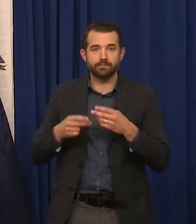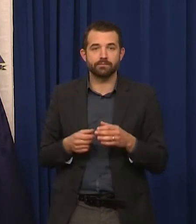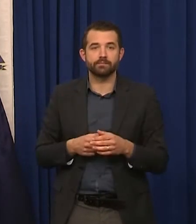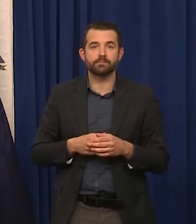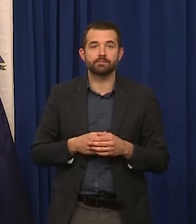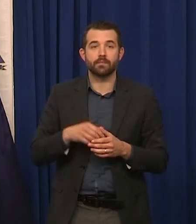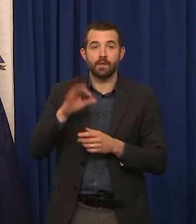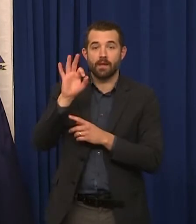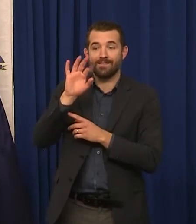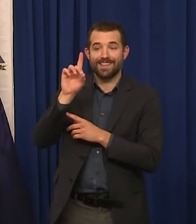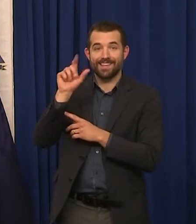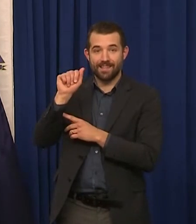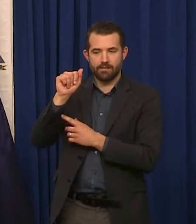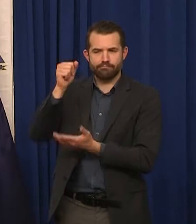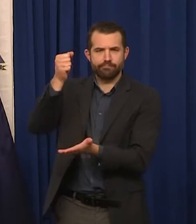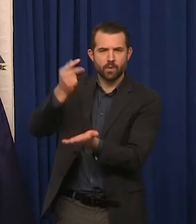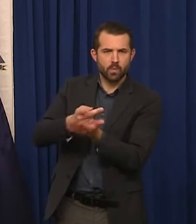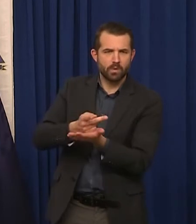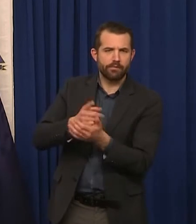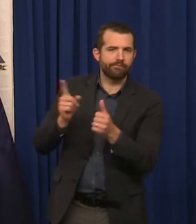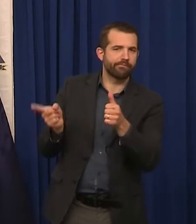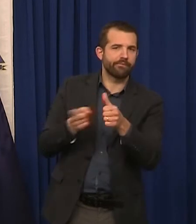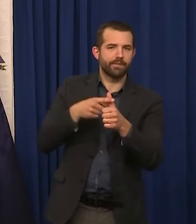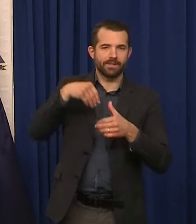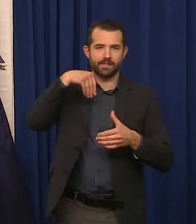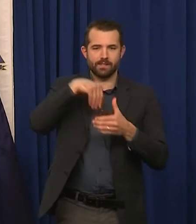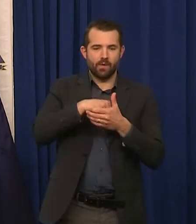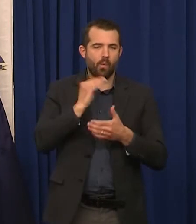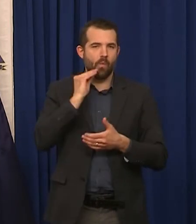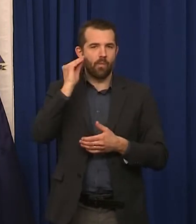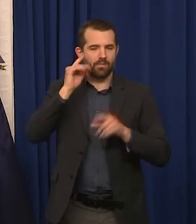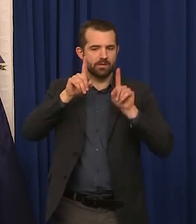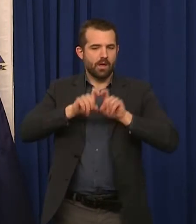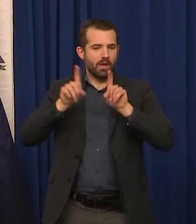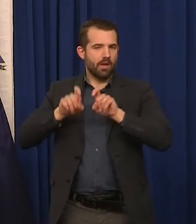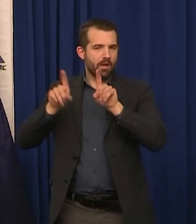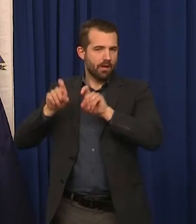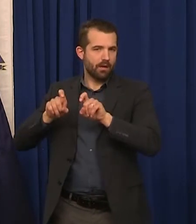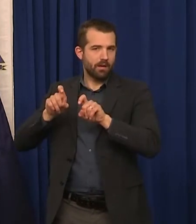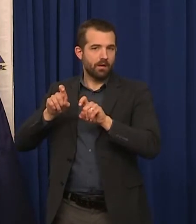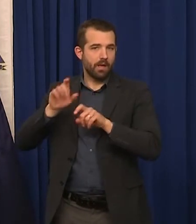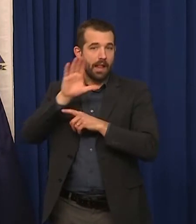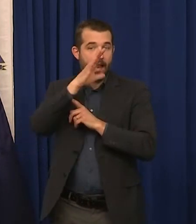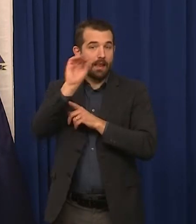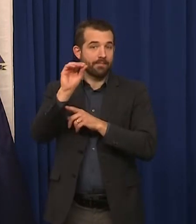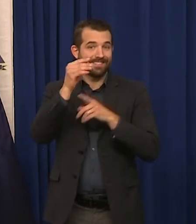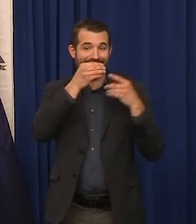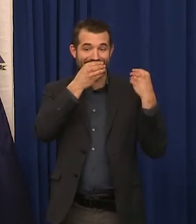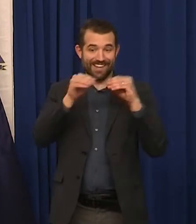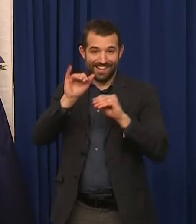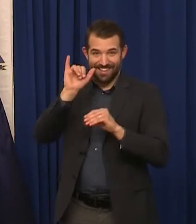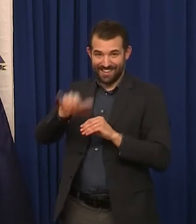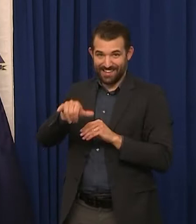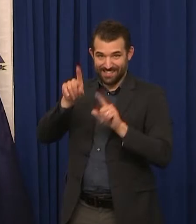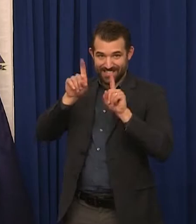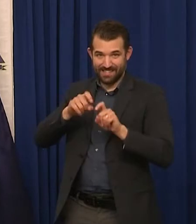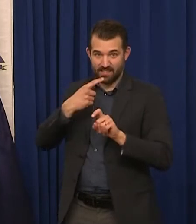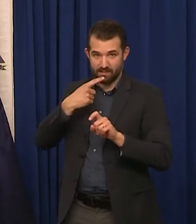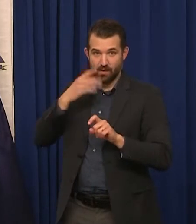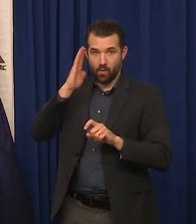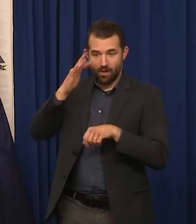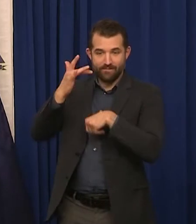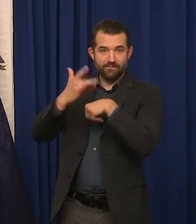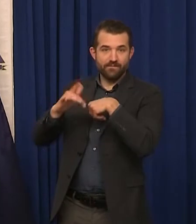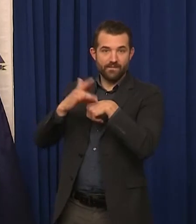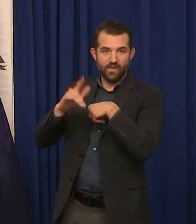for COVID-19, and the company selling a test says that it will be available first to healthcare workers and later to consumers.